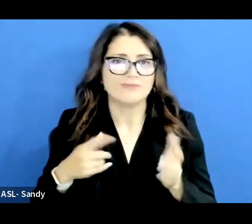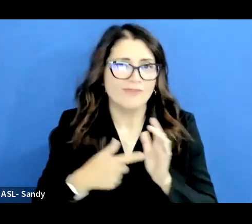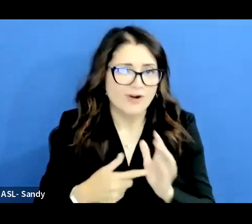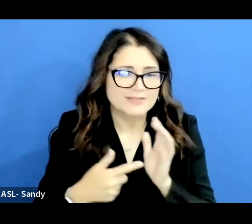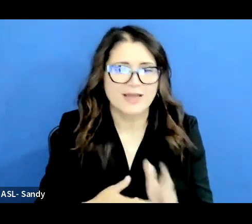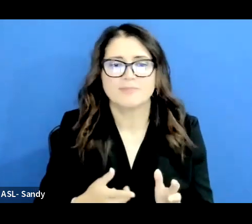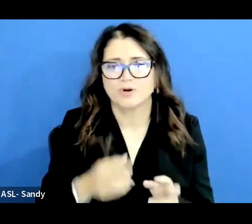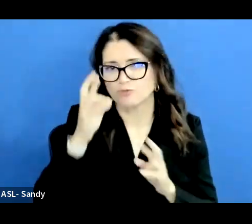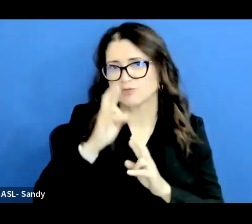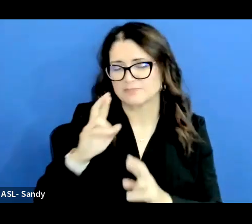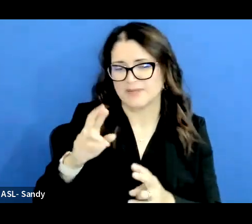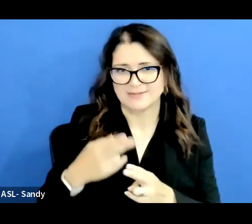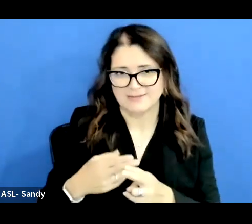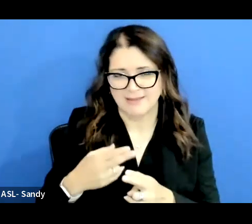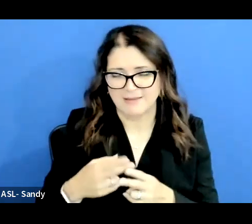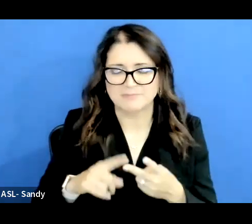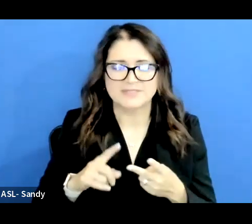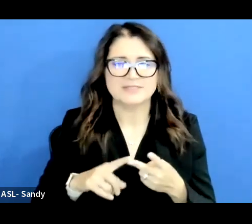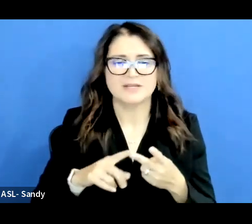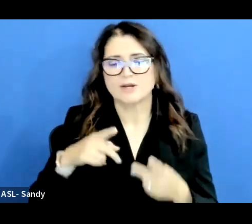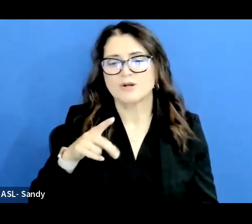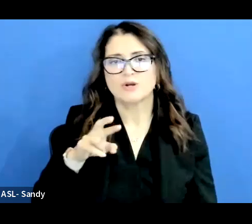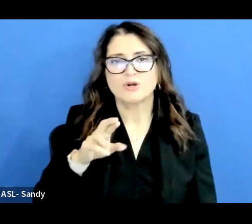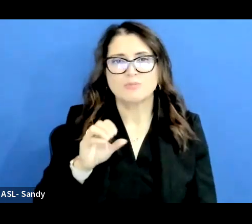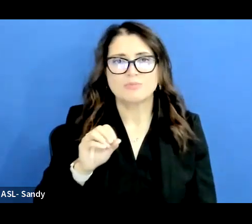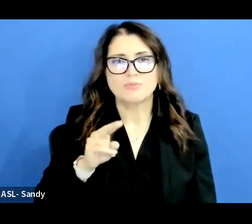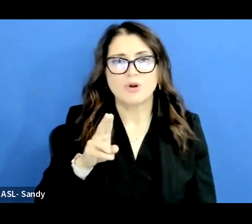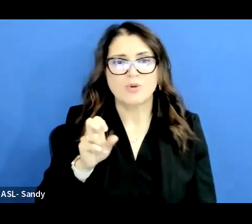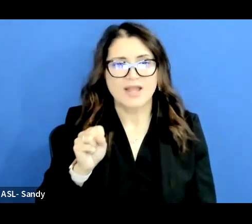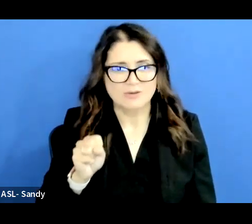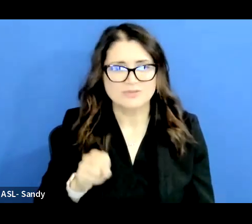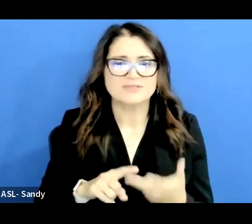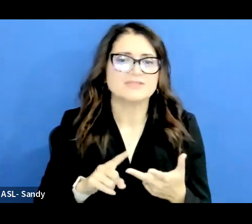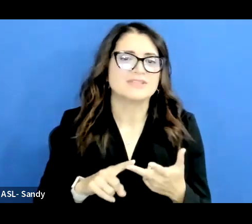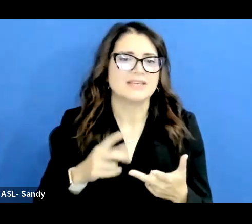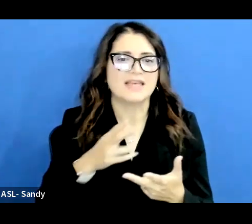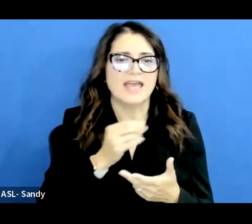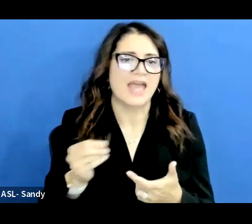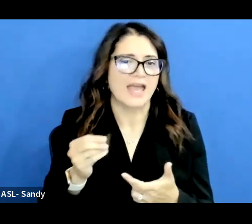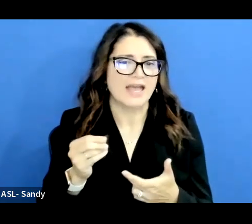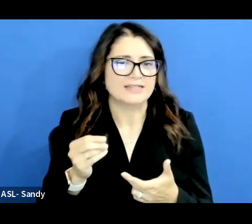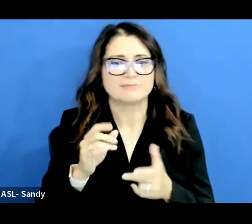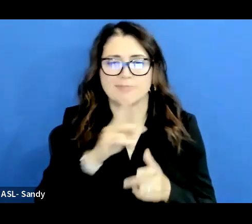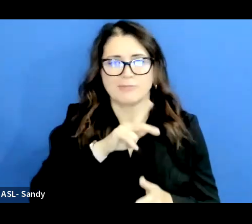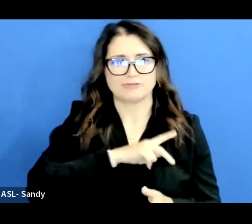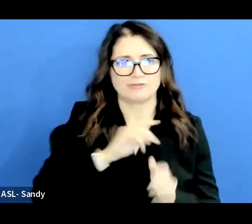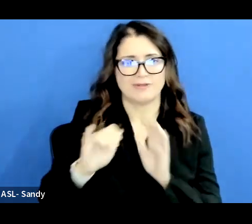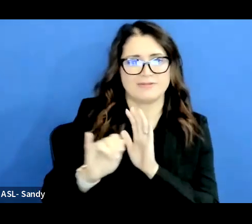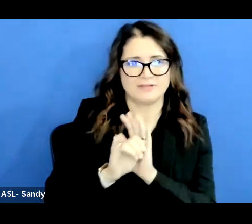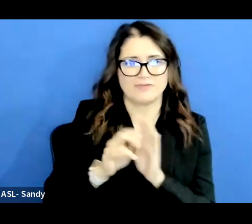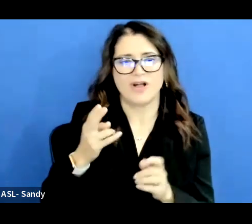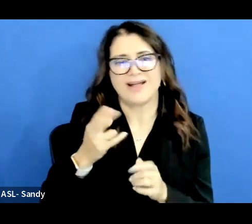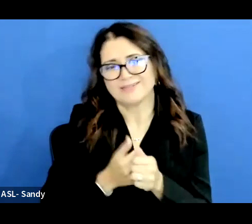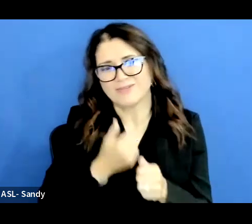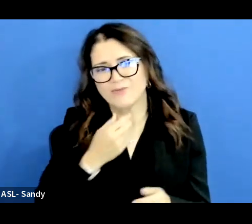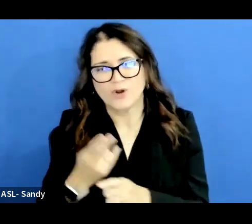and other personal identifiers and avoiding the use of harmful or derogatory language. Thanks so